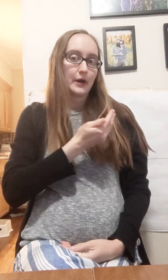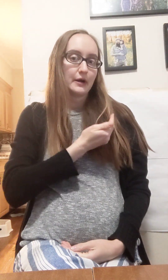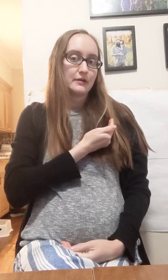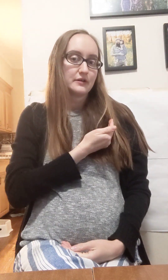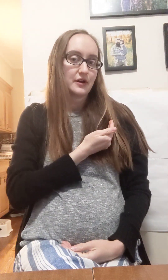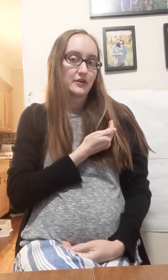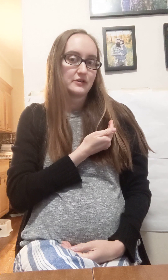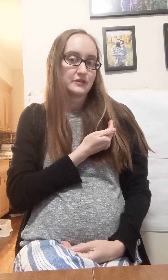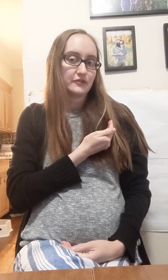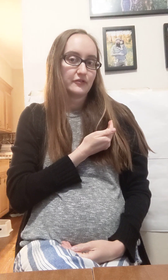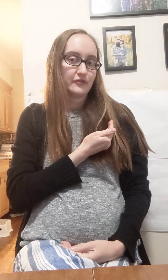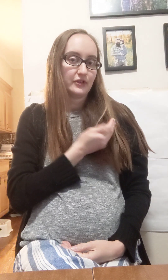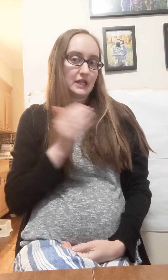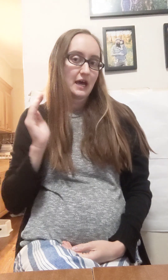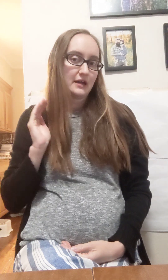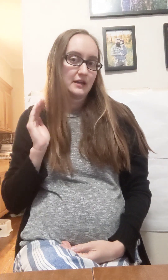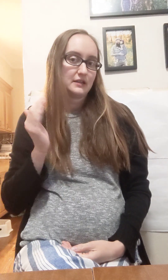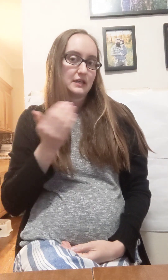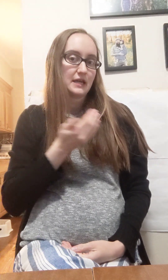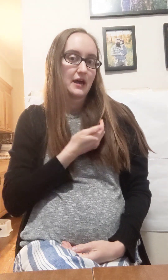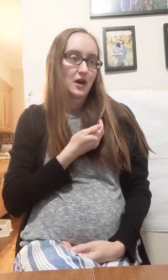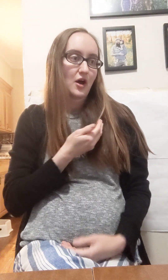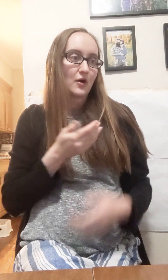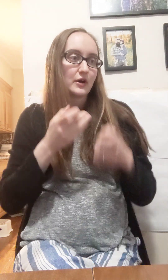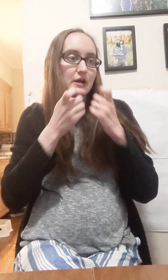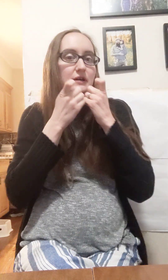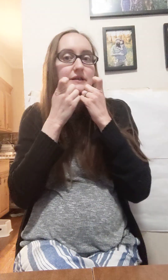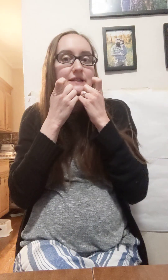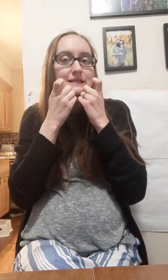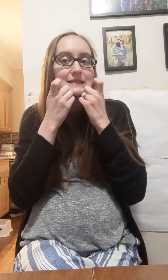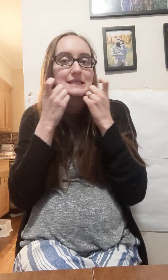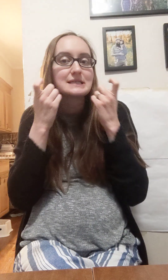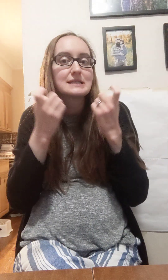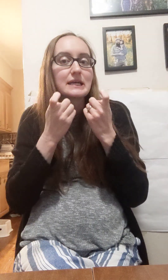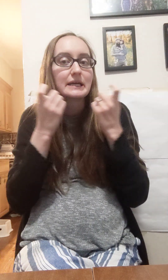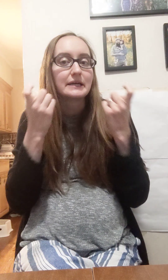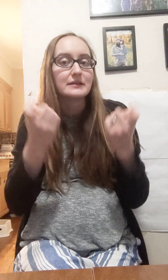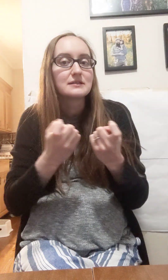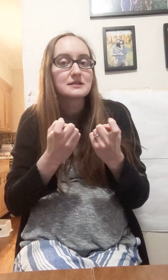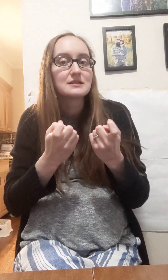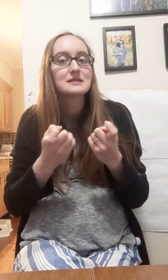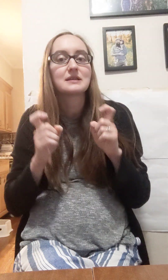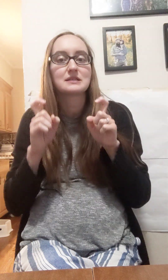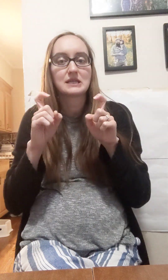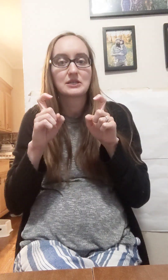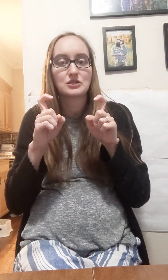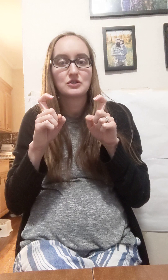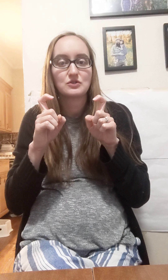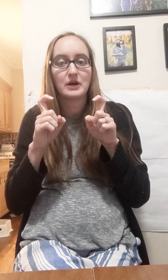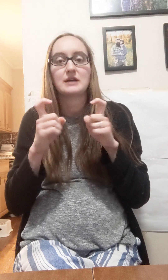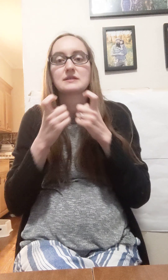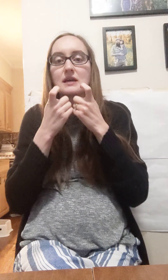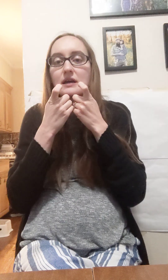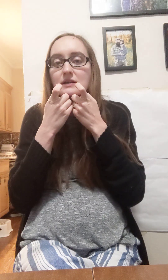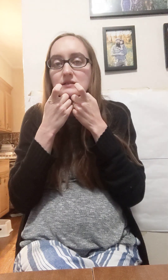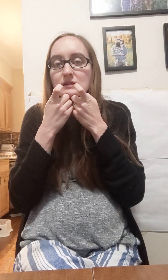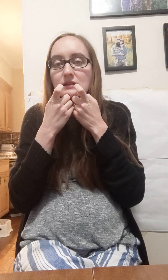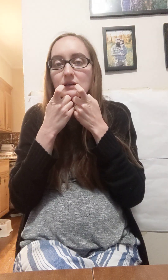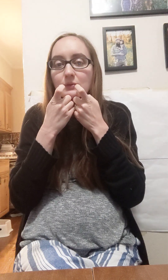our is a flat hand like that, our sins. Sin is like 2 X hands, come